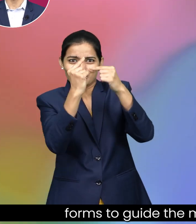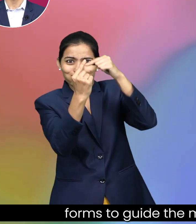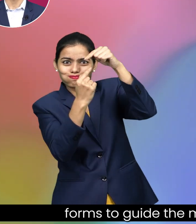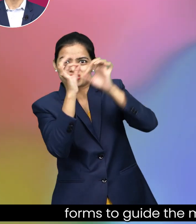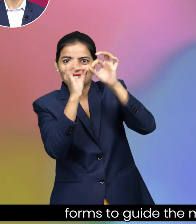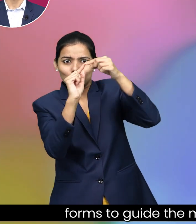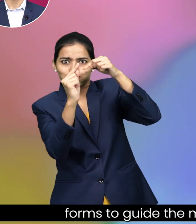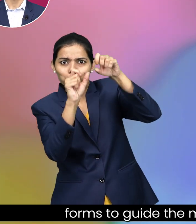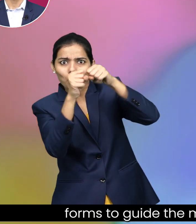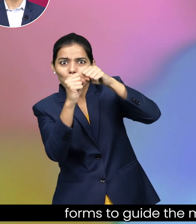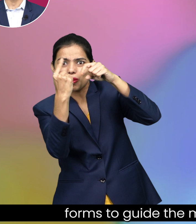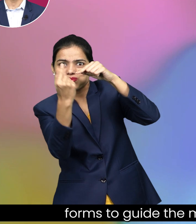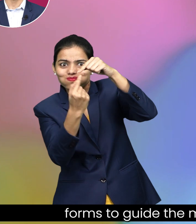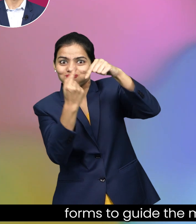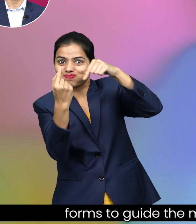of the